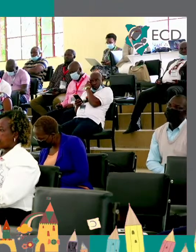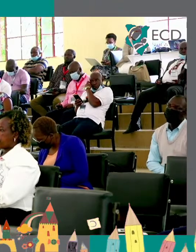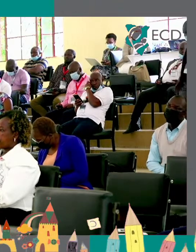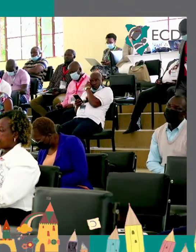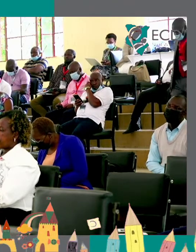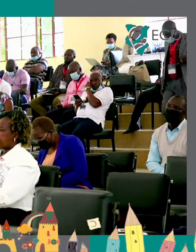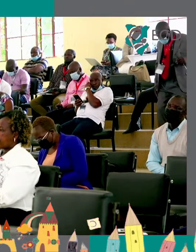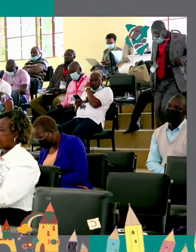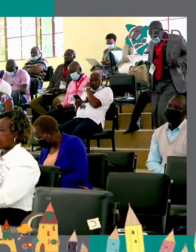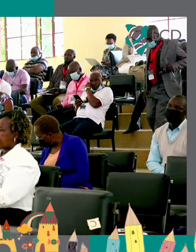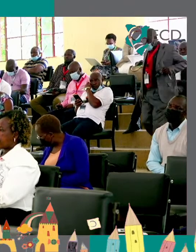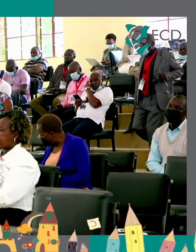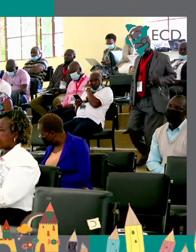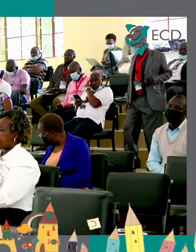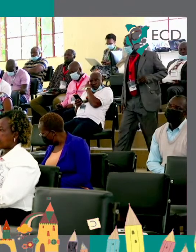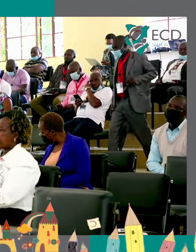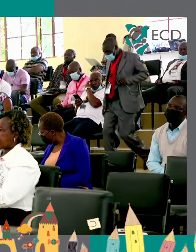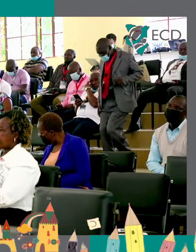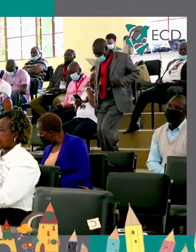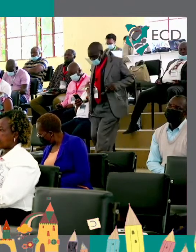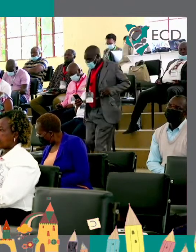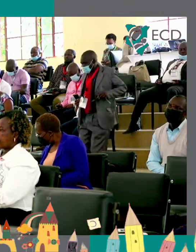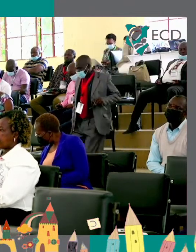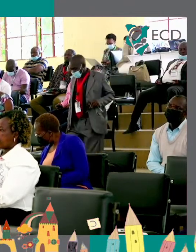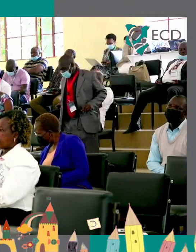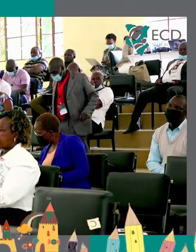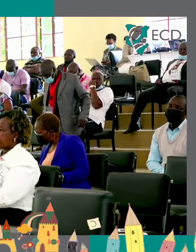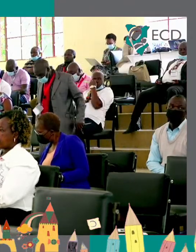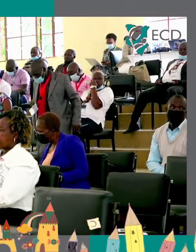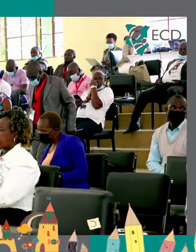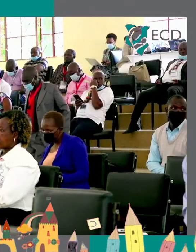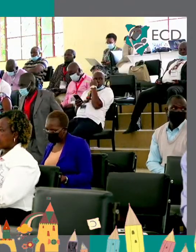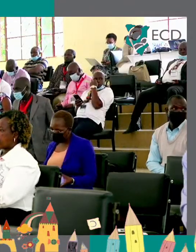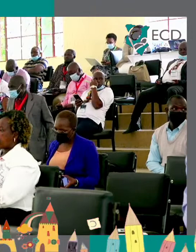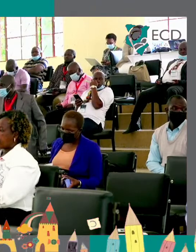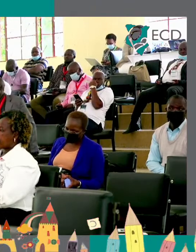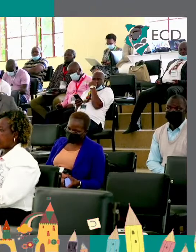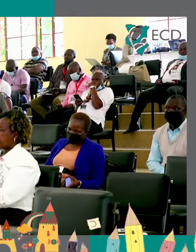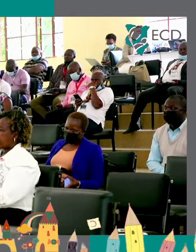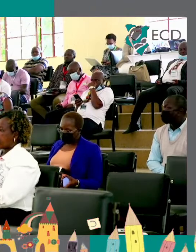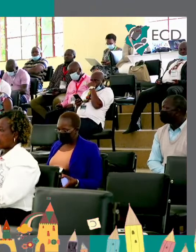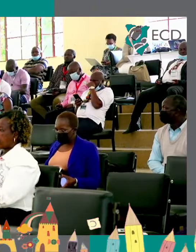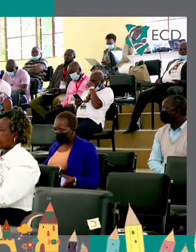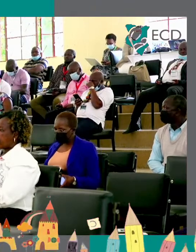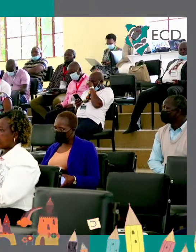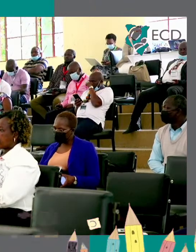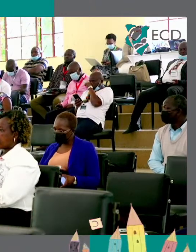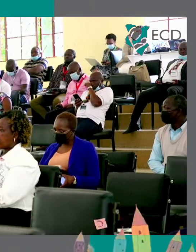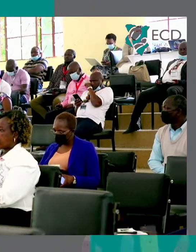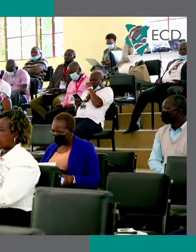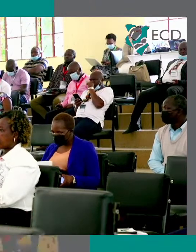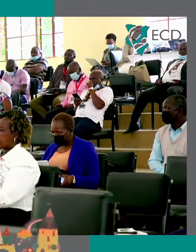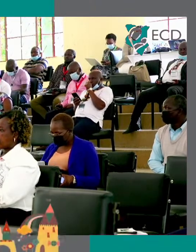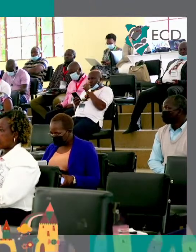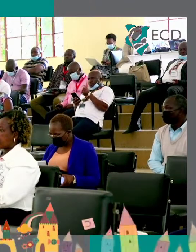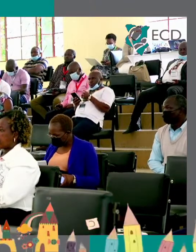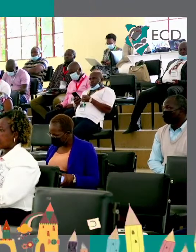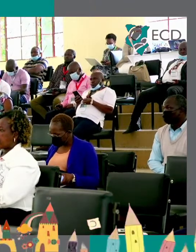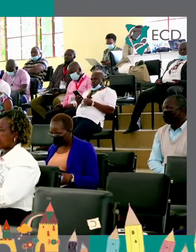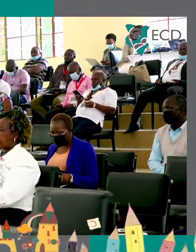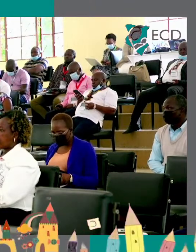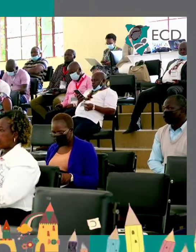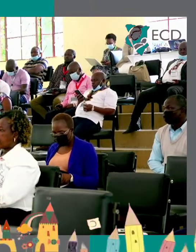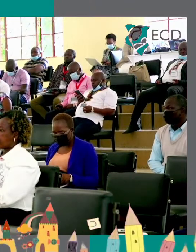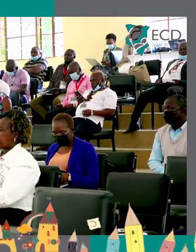Development at Aga Khan University to share with us insights. I need to know if